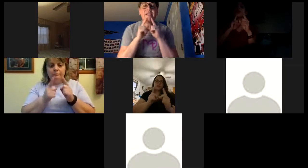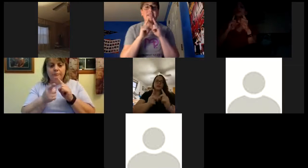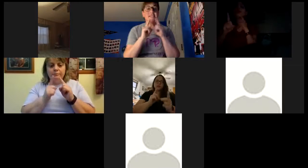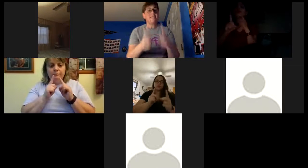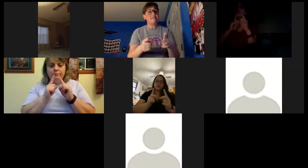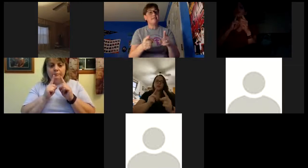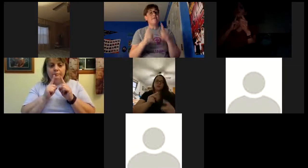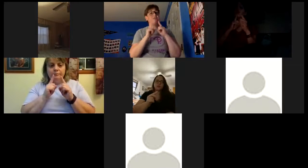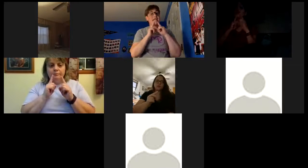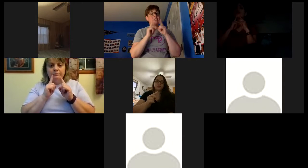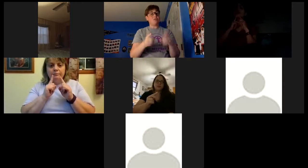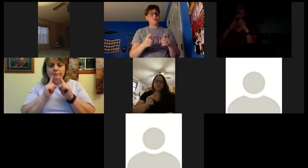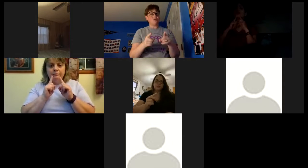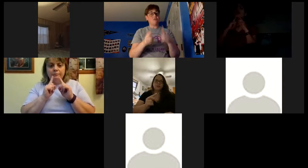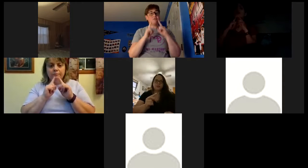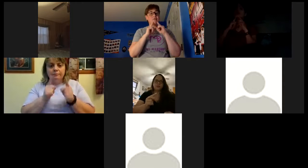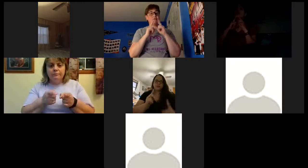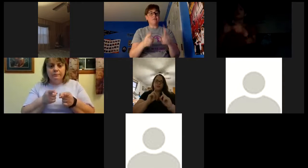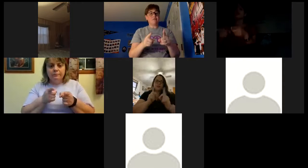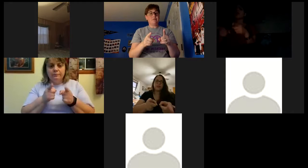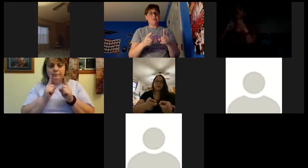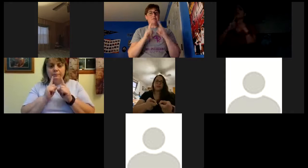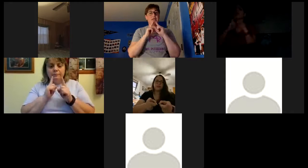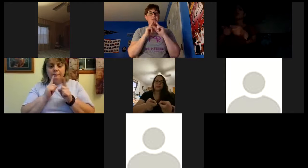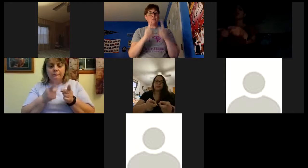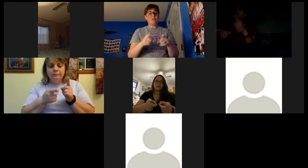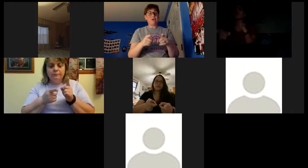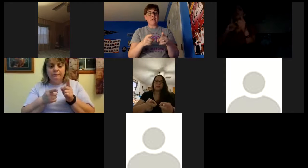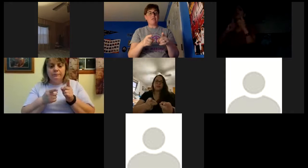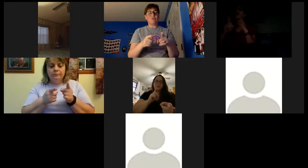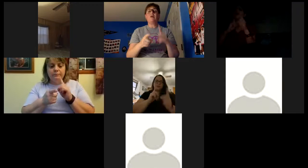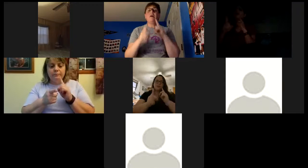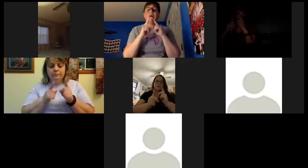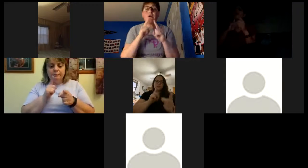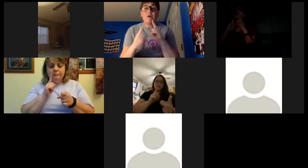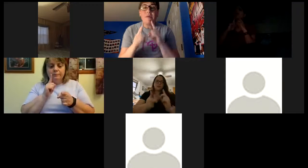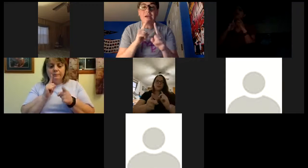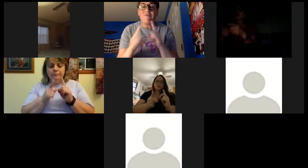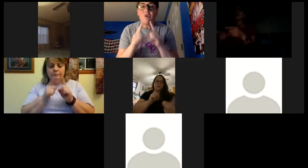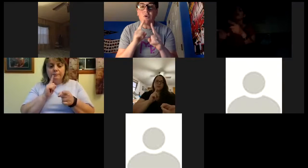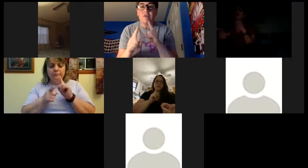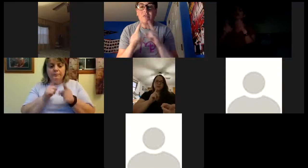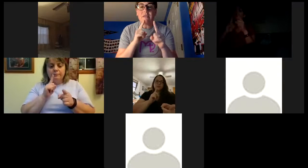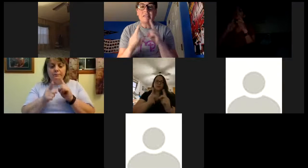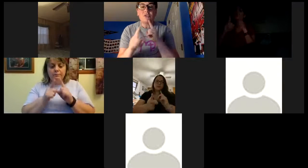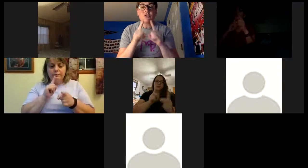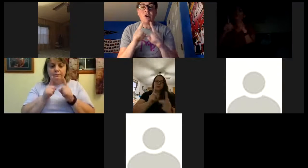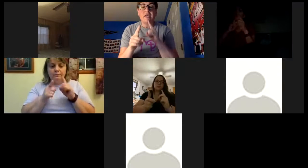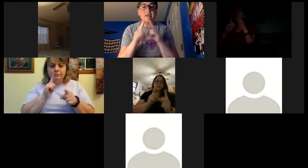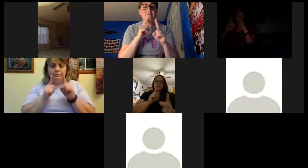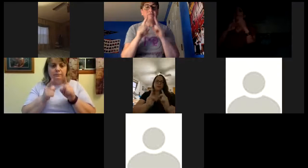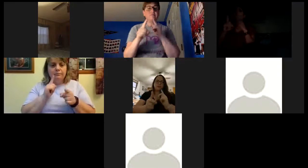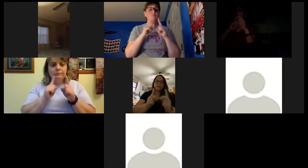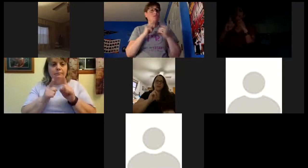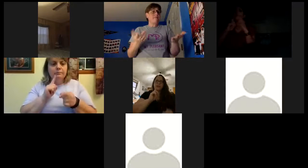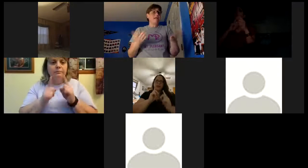way because this is a sign for answer. Okay, so what's your answer? Going back and forth means that you're